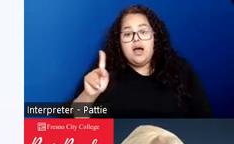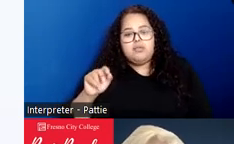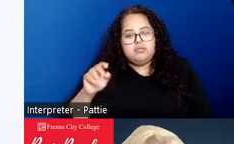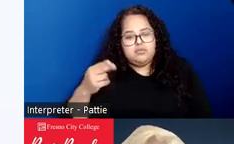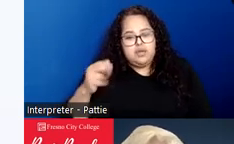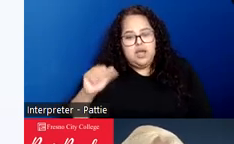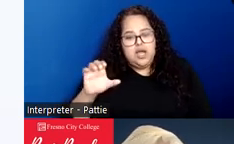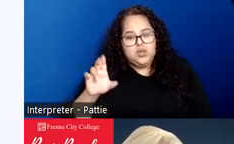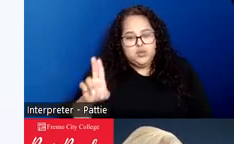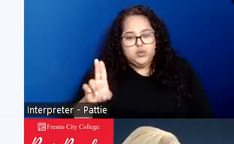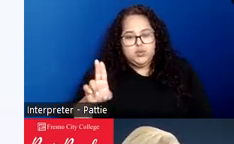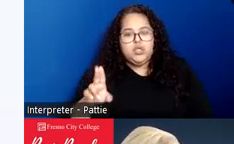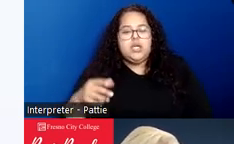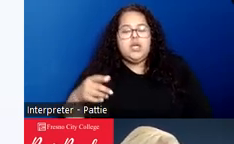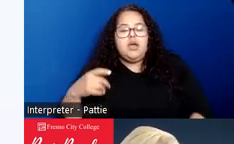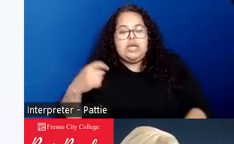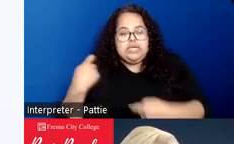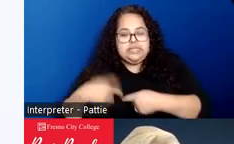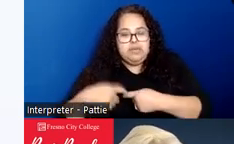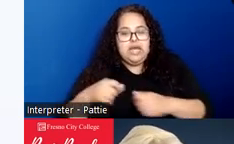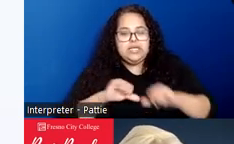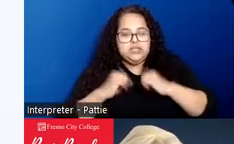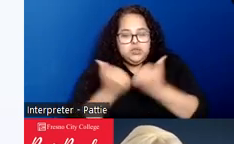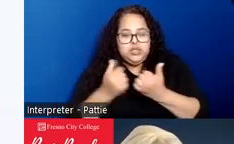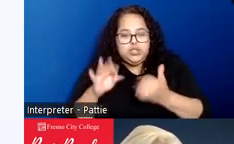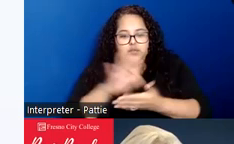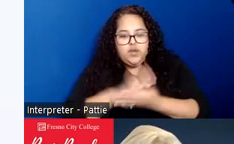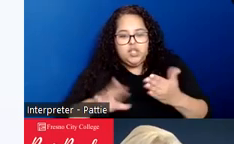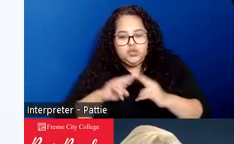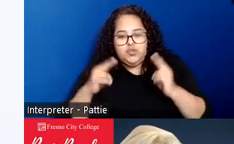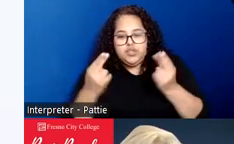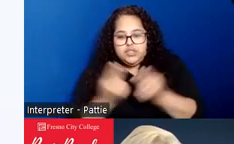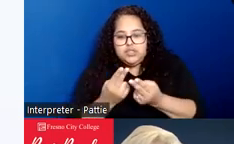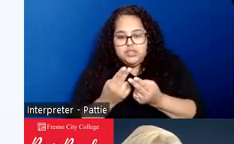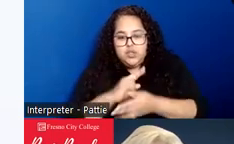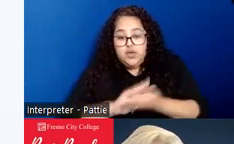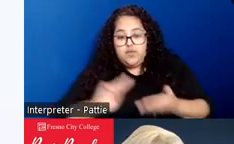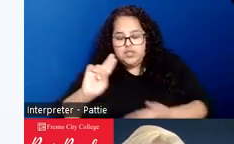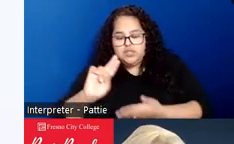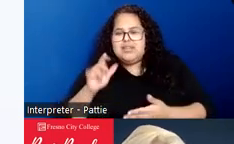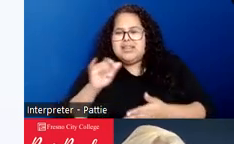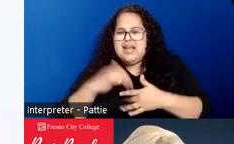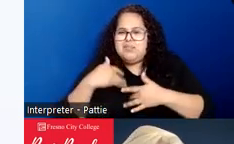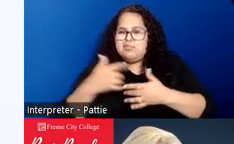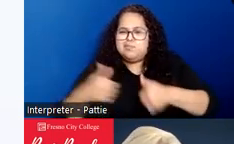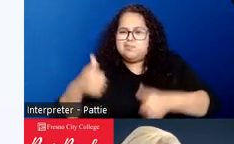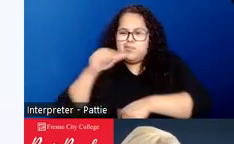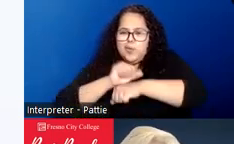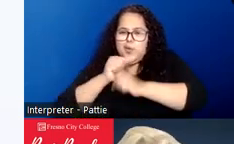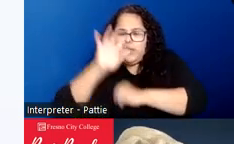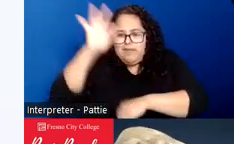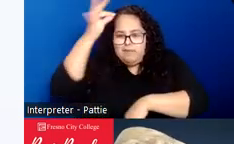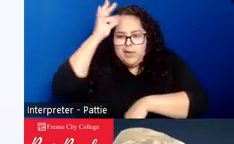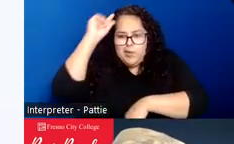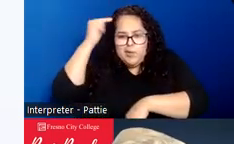sophomore or higher. Those are paid opportunities that usually they're with the federal government, and they're